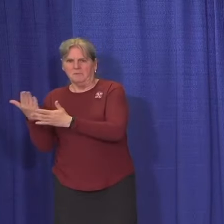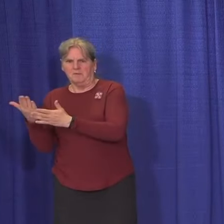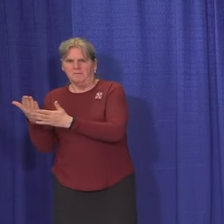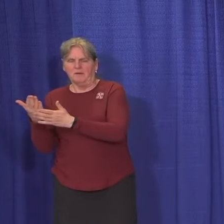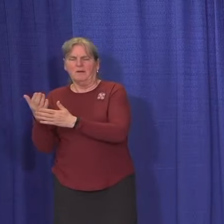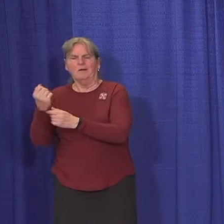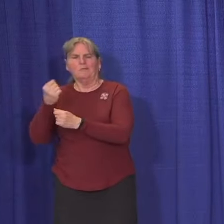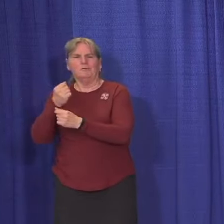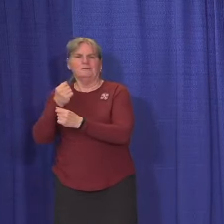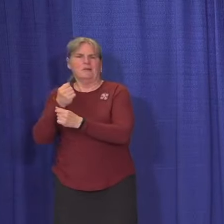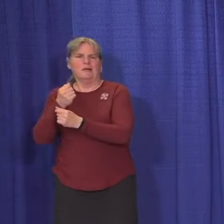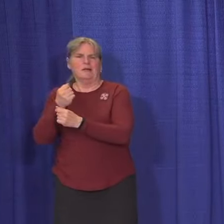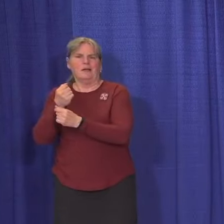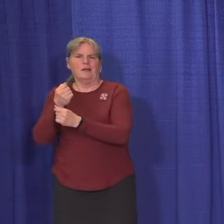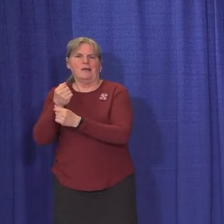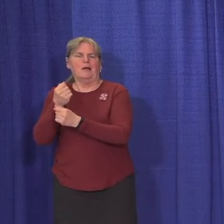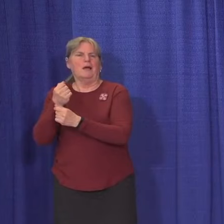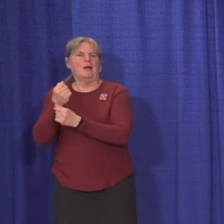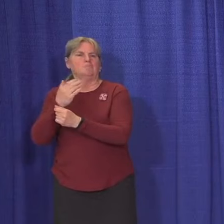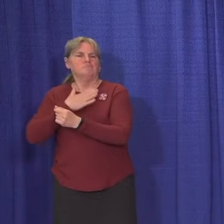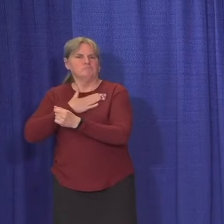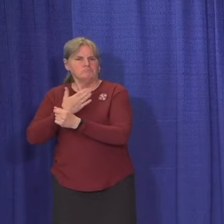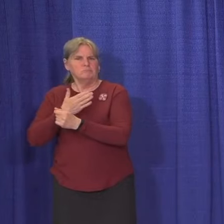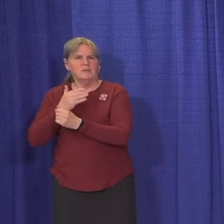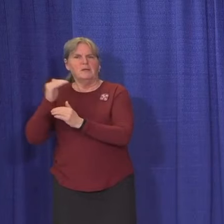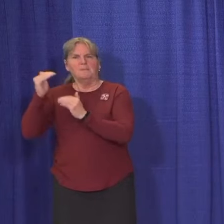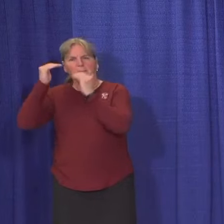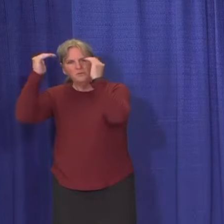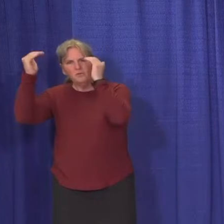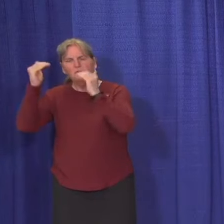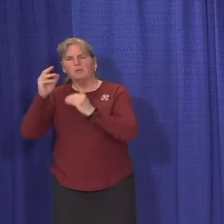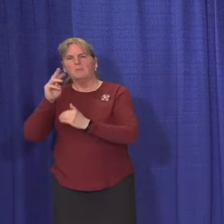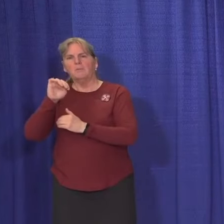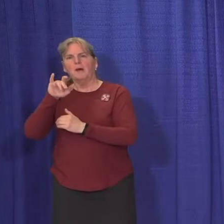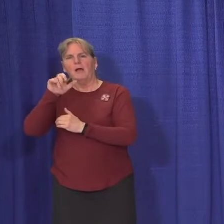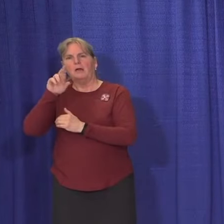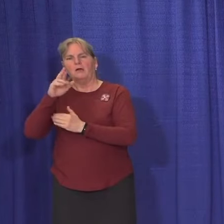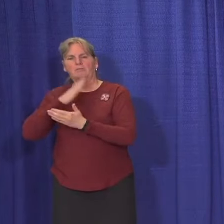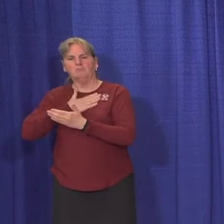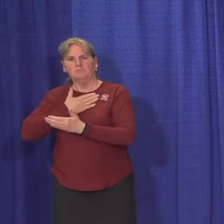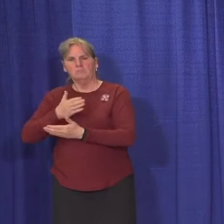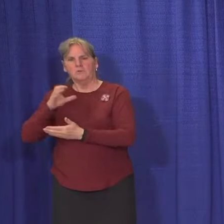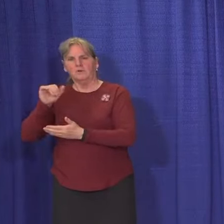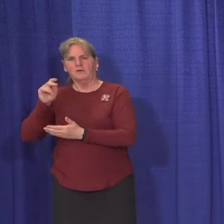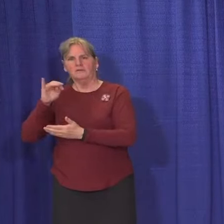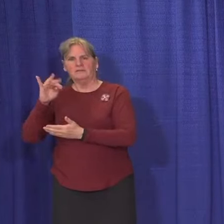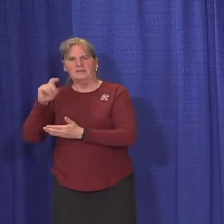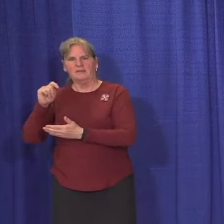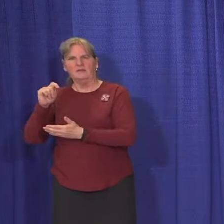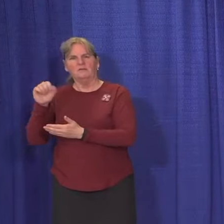consent rules, what we call mature minor consent. So at a certain age,